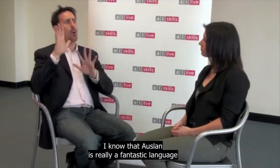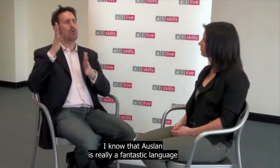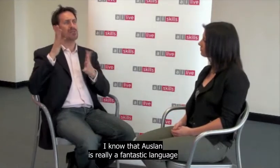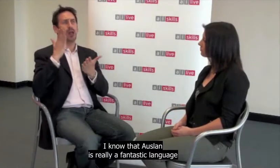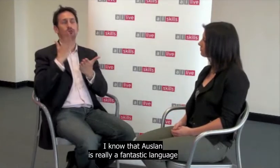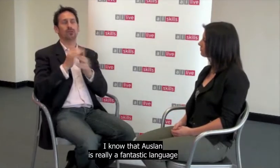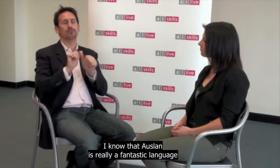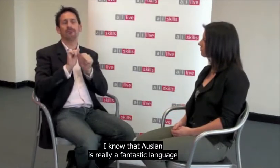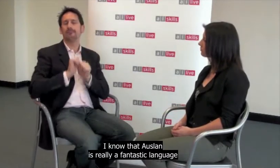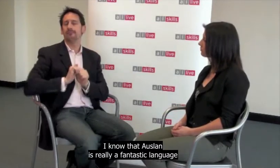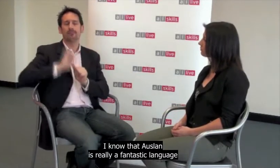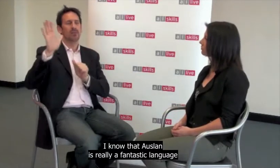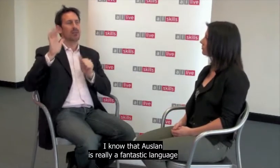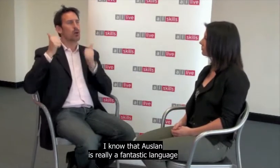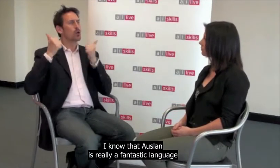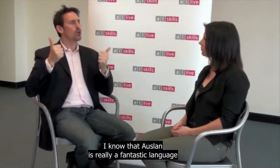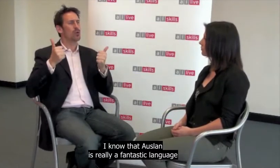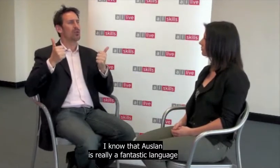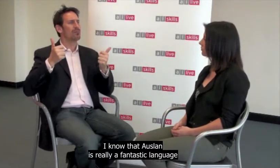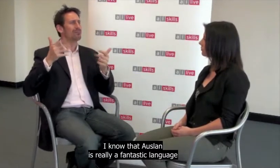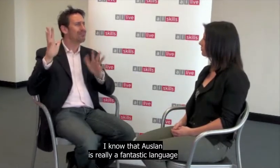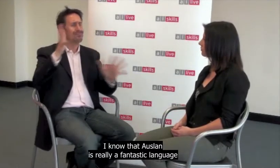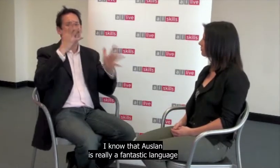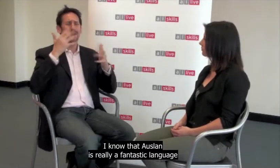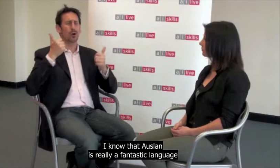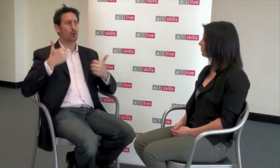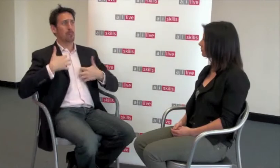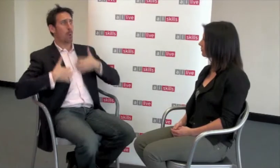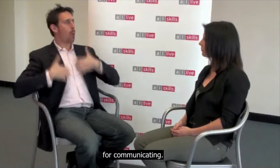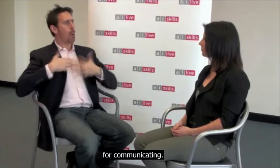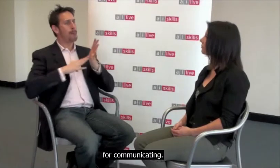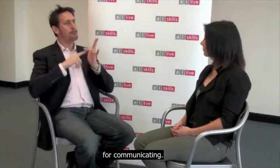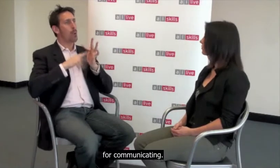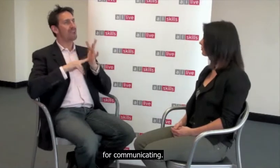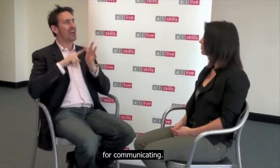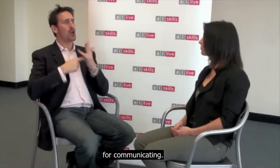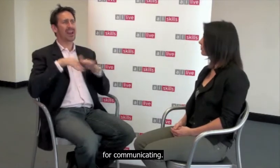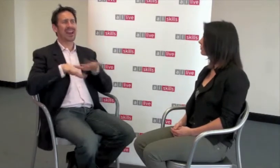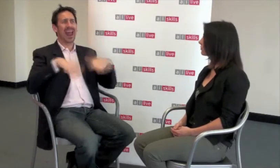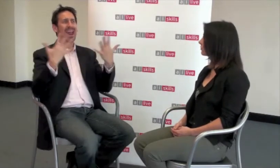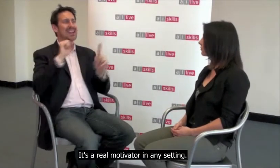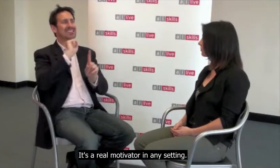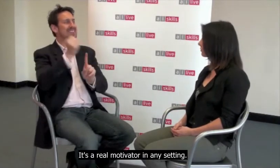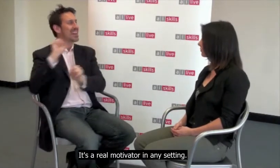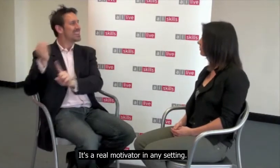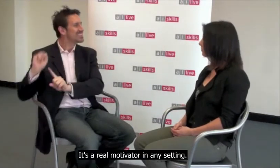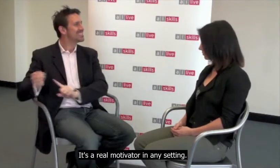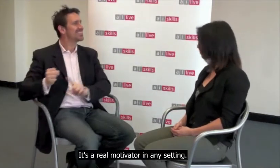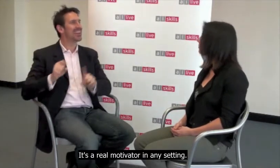I know that Auslan is really a fantastic language for communicating. It's a real motivator in any setting.